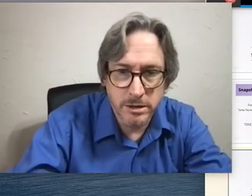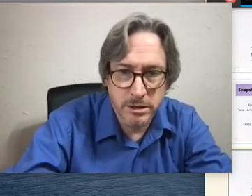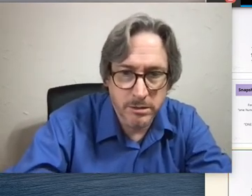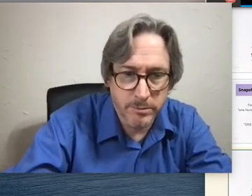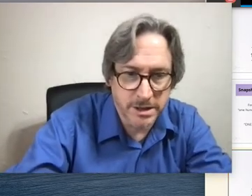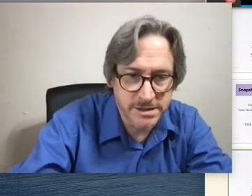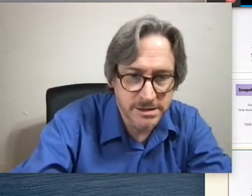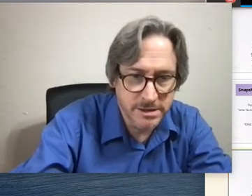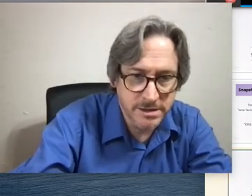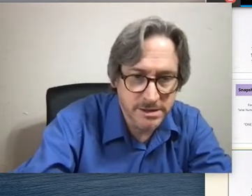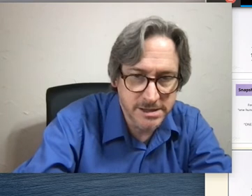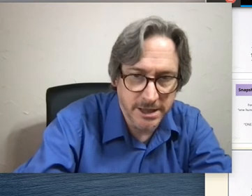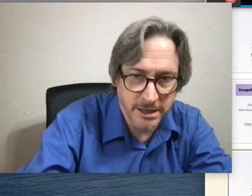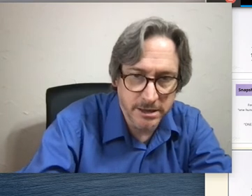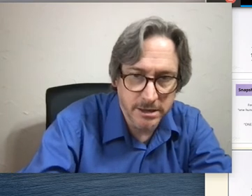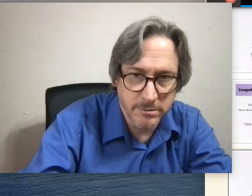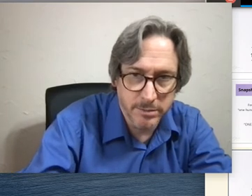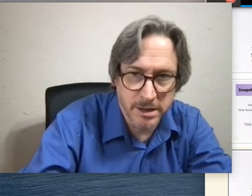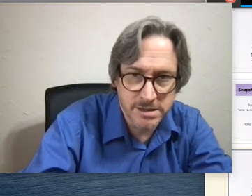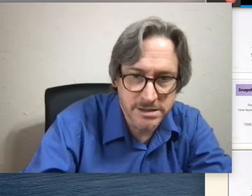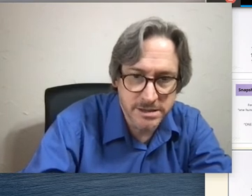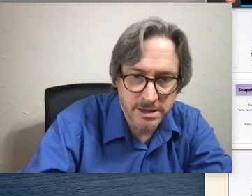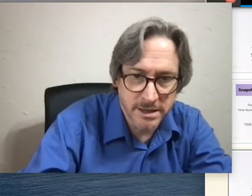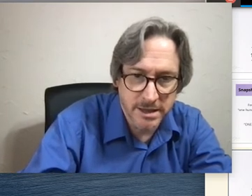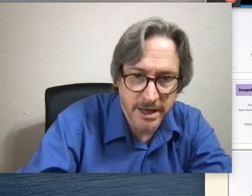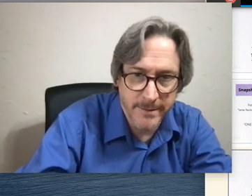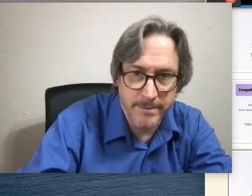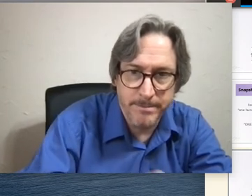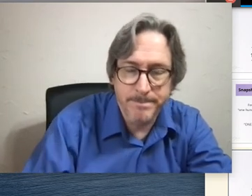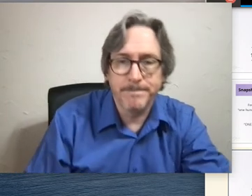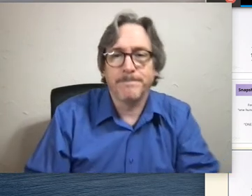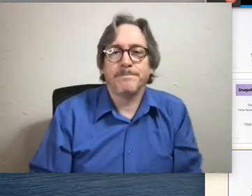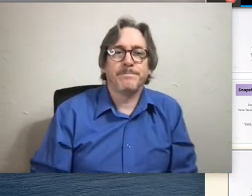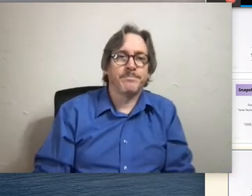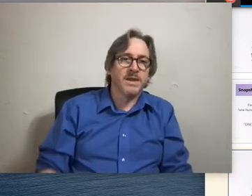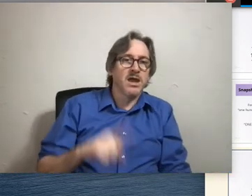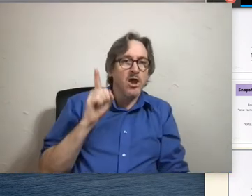1 plus C plus MM.